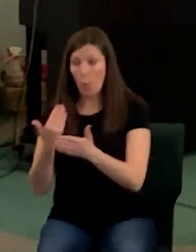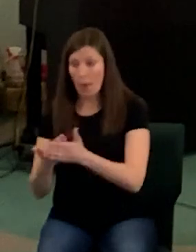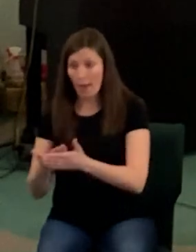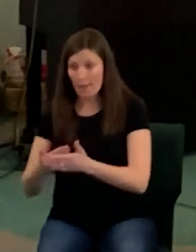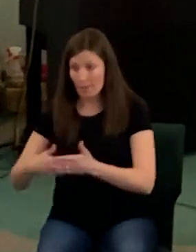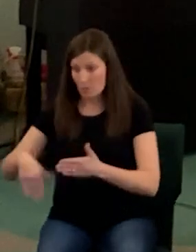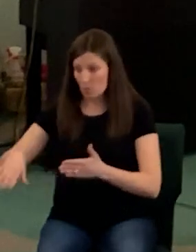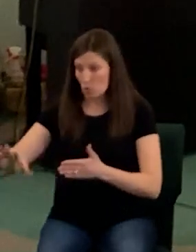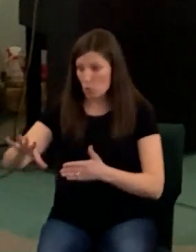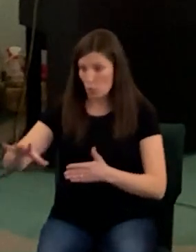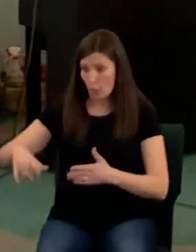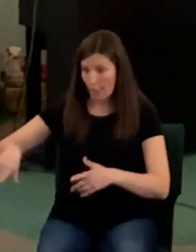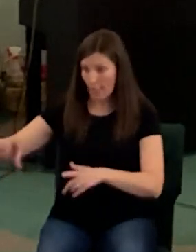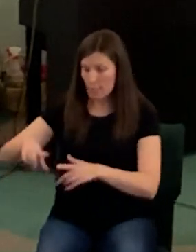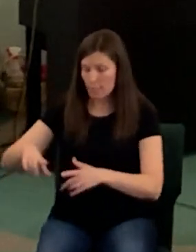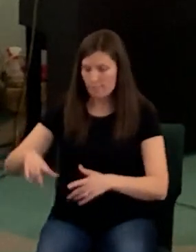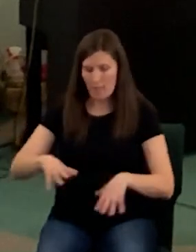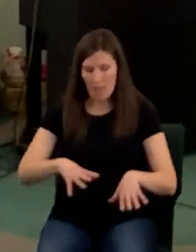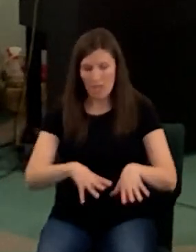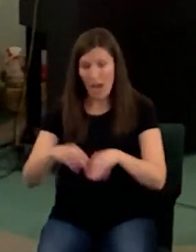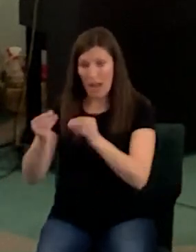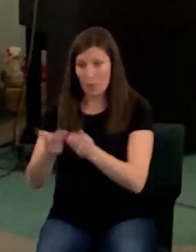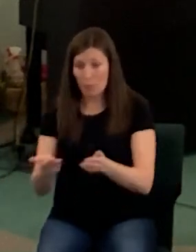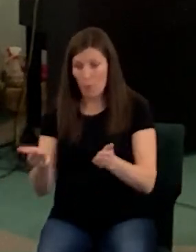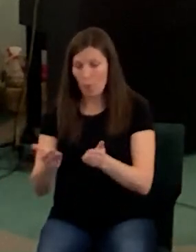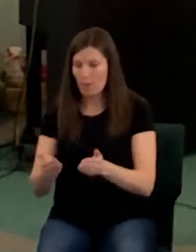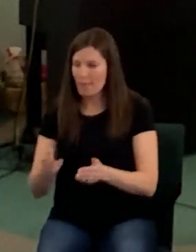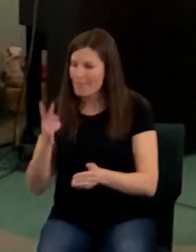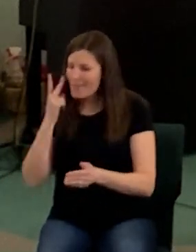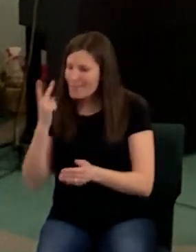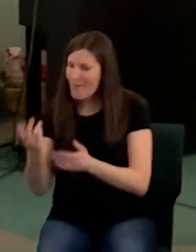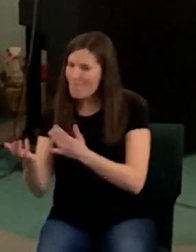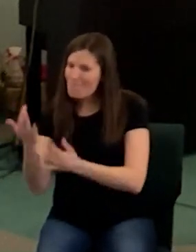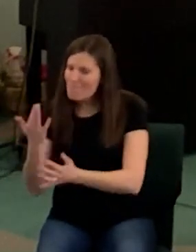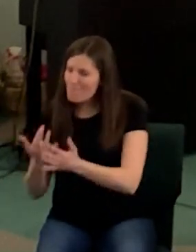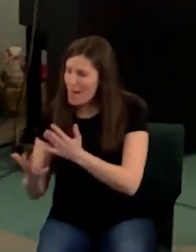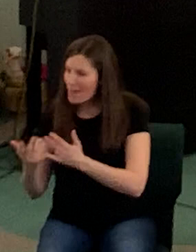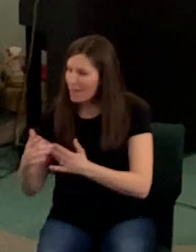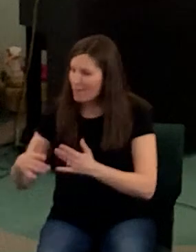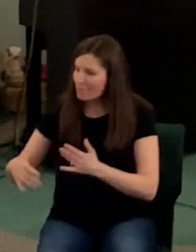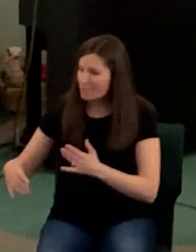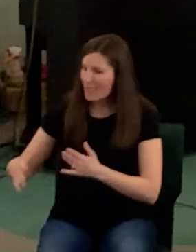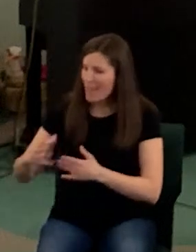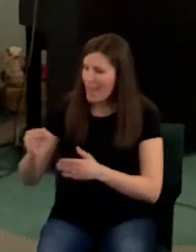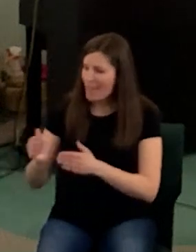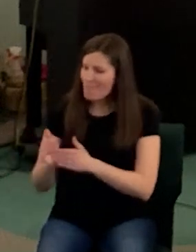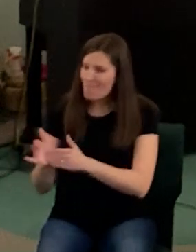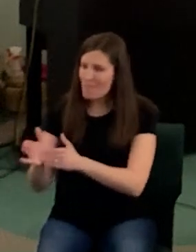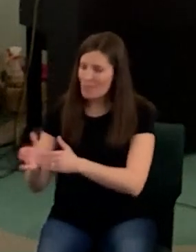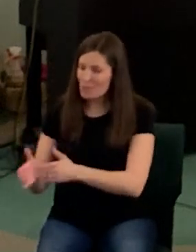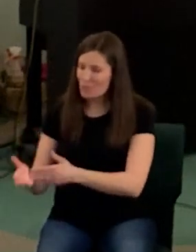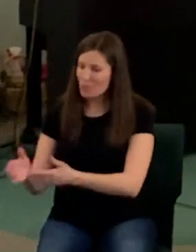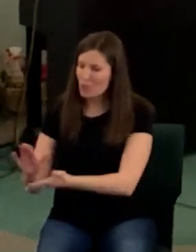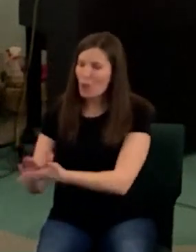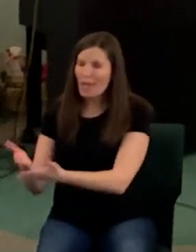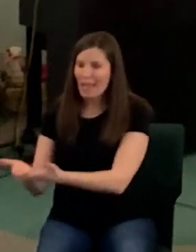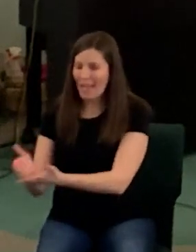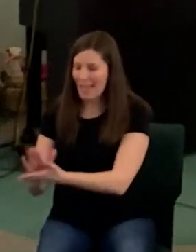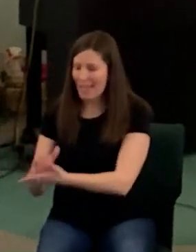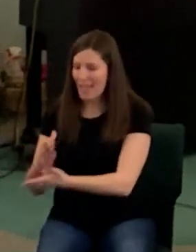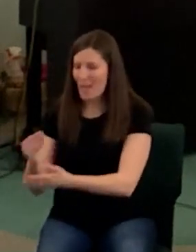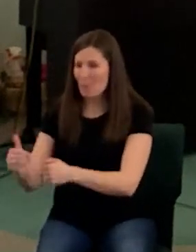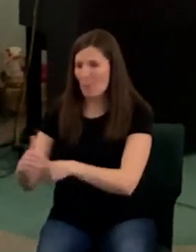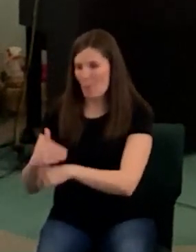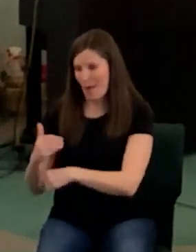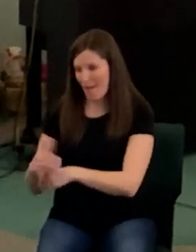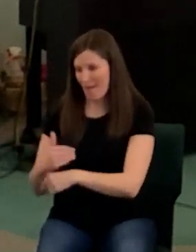So when they got out on the land, they saw a charcoal fire already laid and fish placed on it and